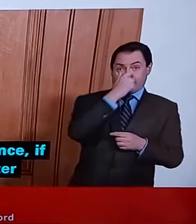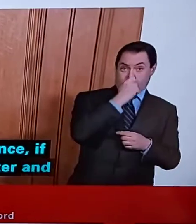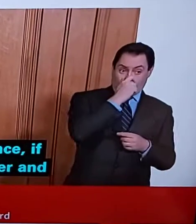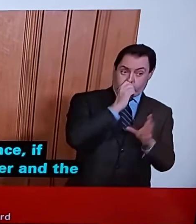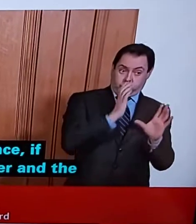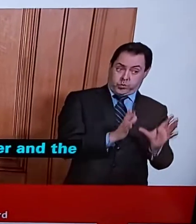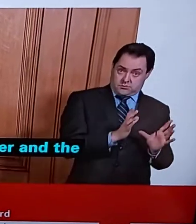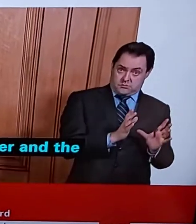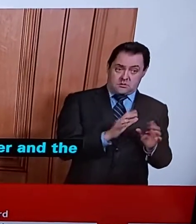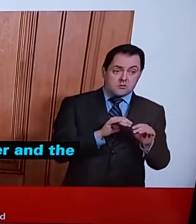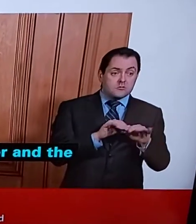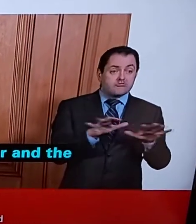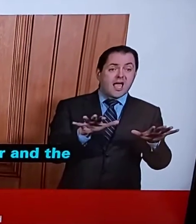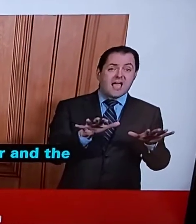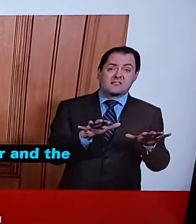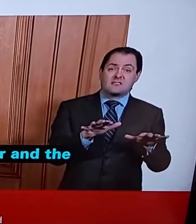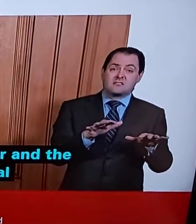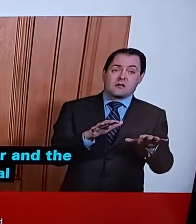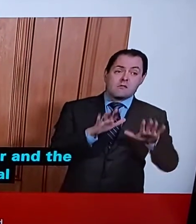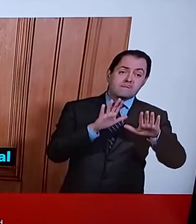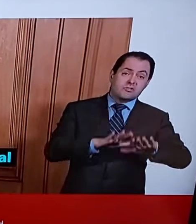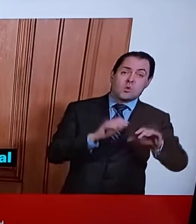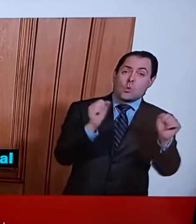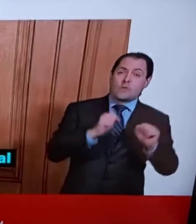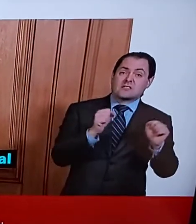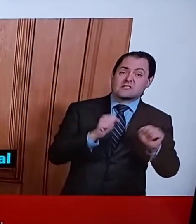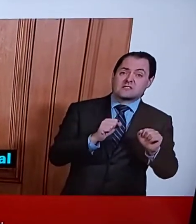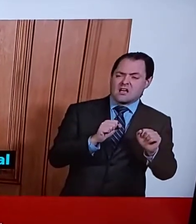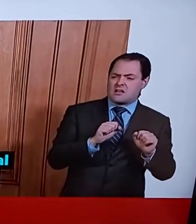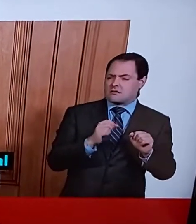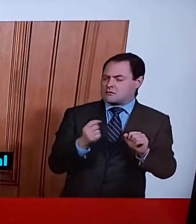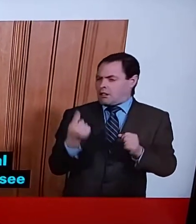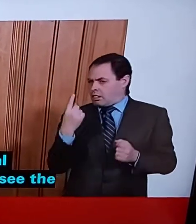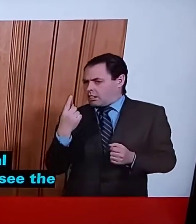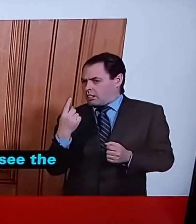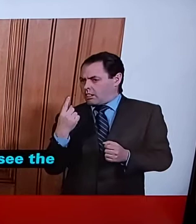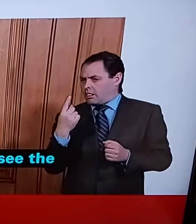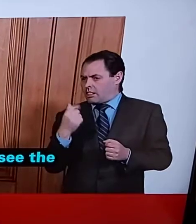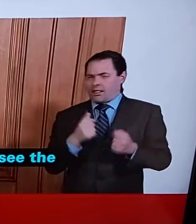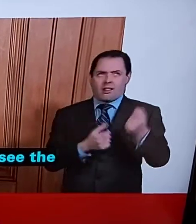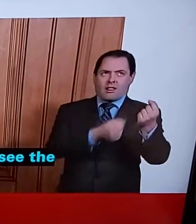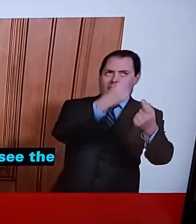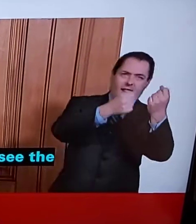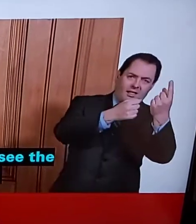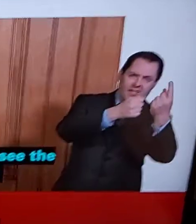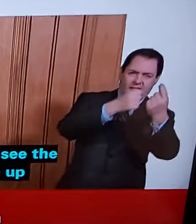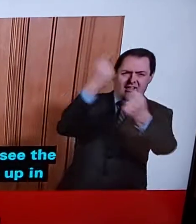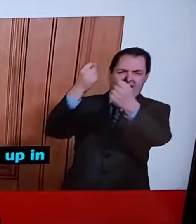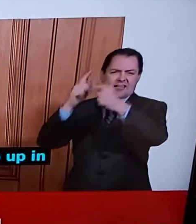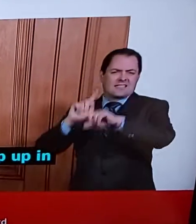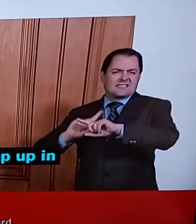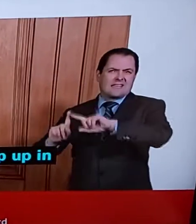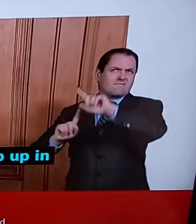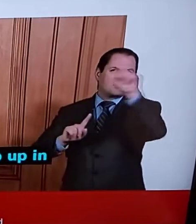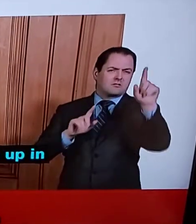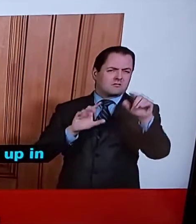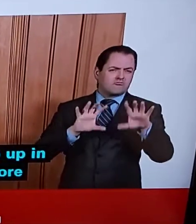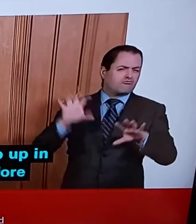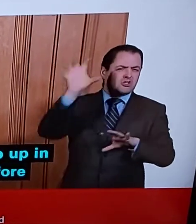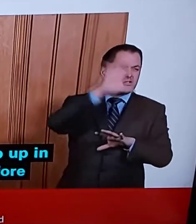not unusual to see flu rates in the winter pop up in one area of the country before they rise in another area. So